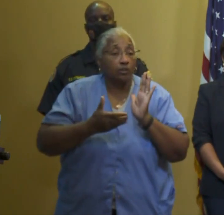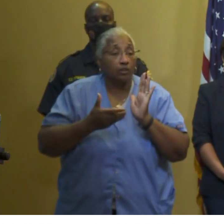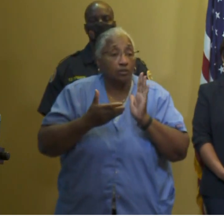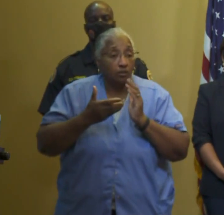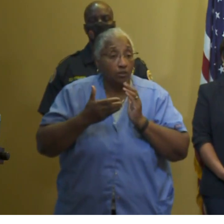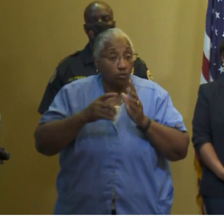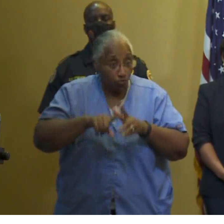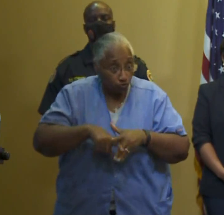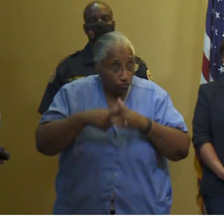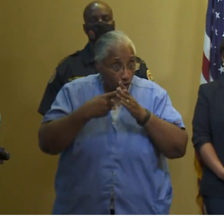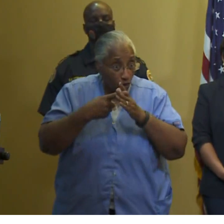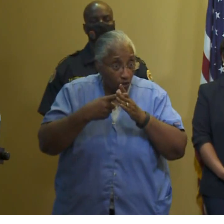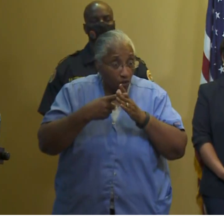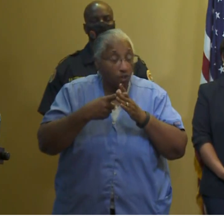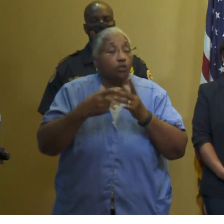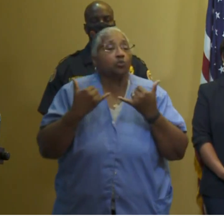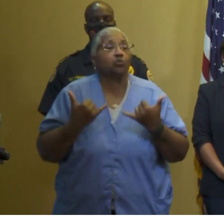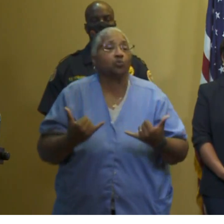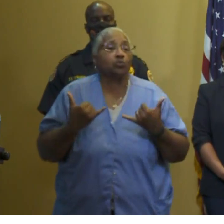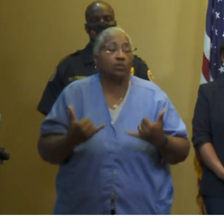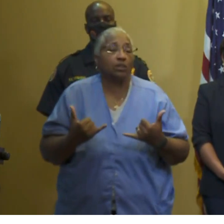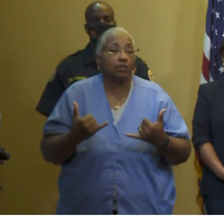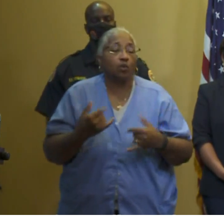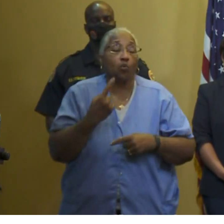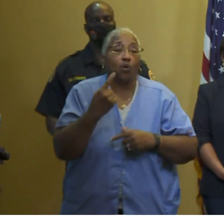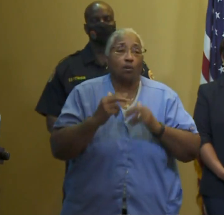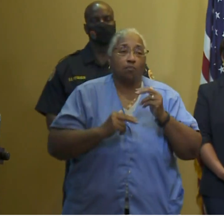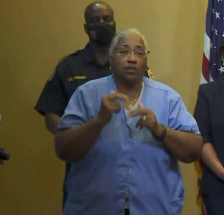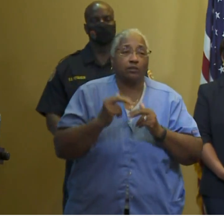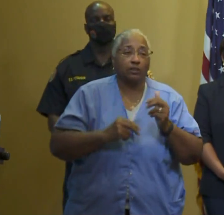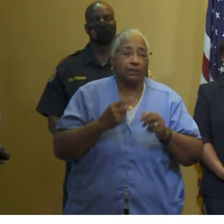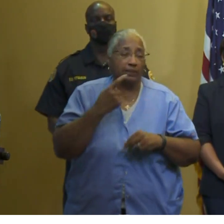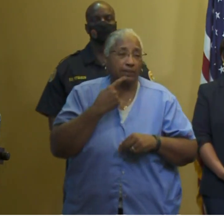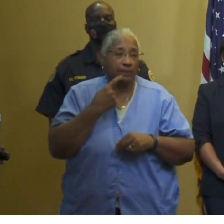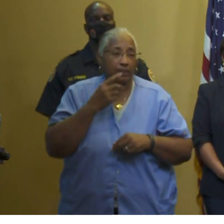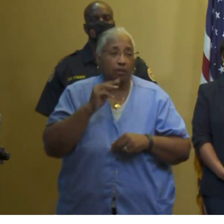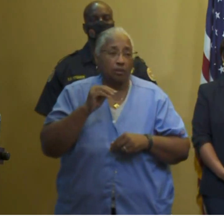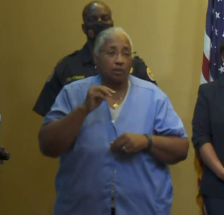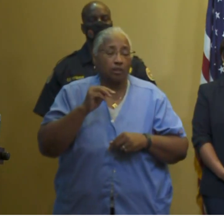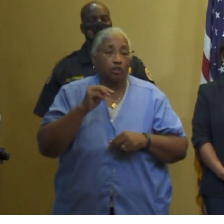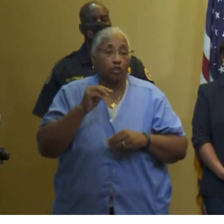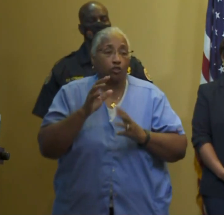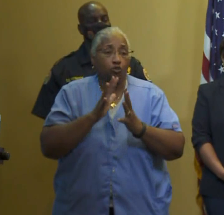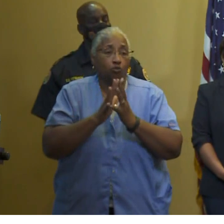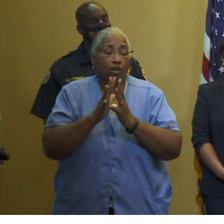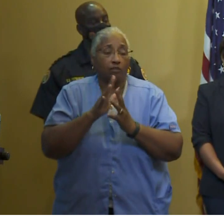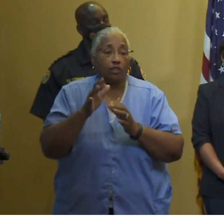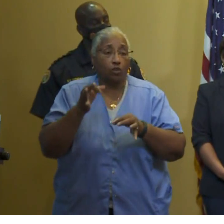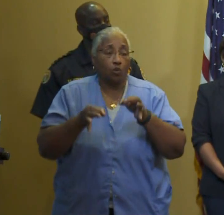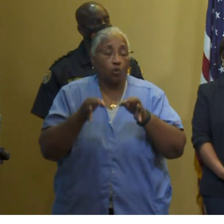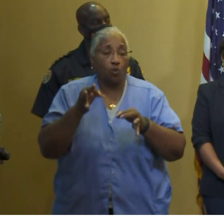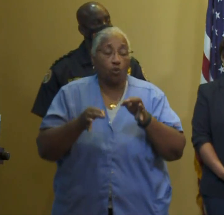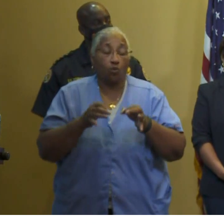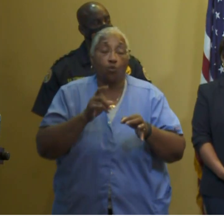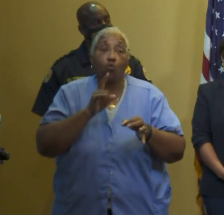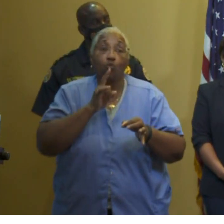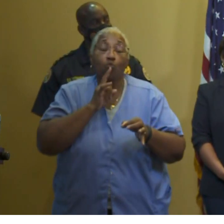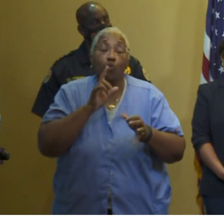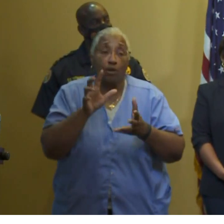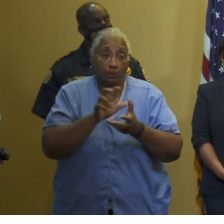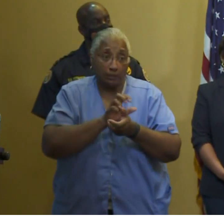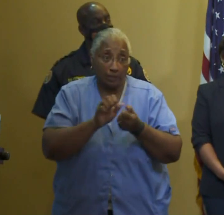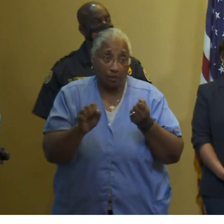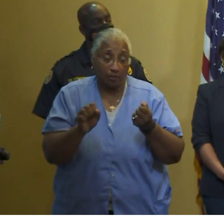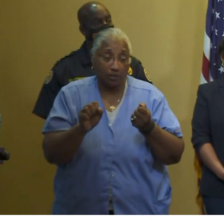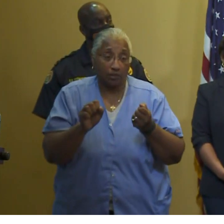today. We do have one building. We mentioned this earlier, Municipal and Traffic Court. It is grievously damaged.